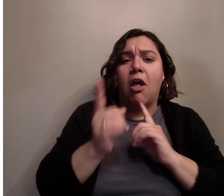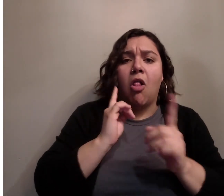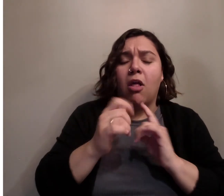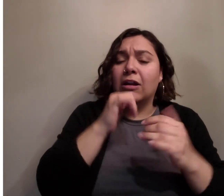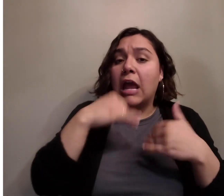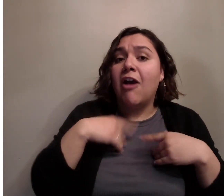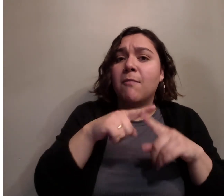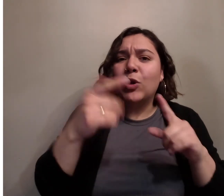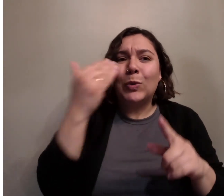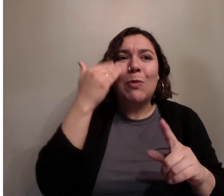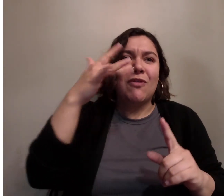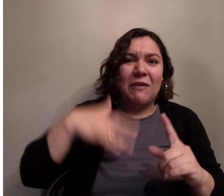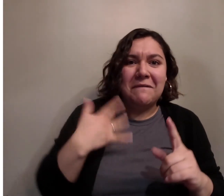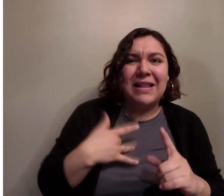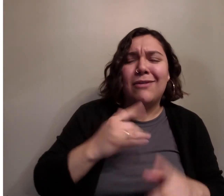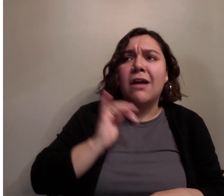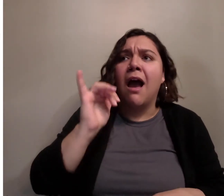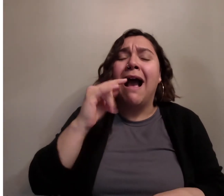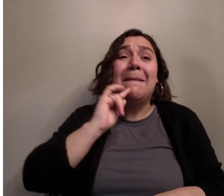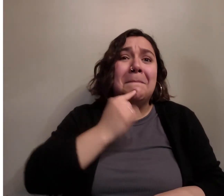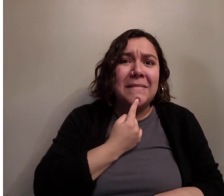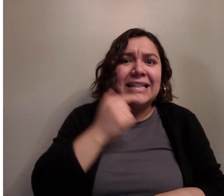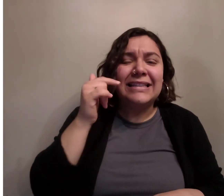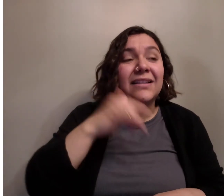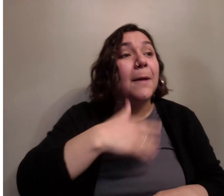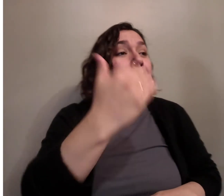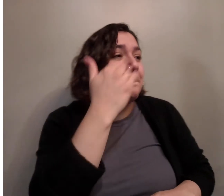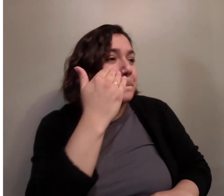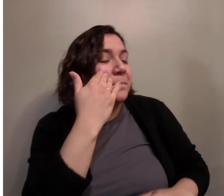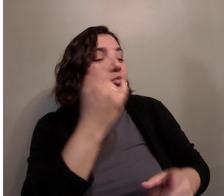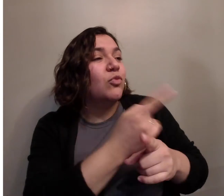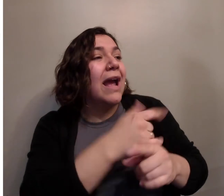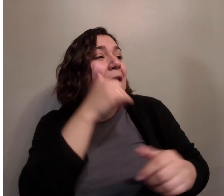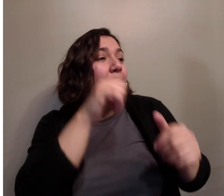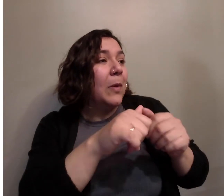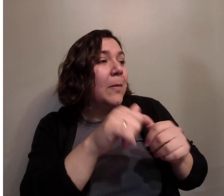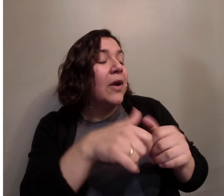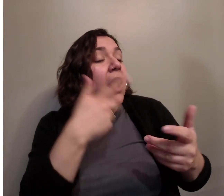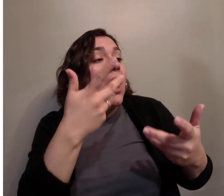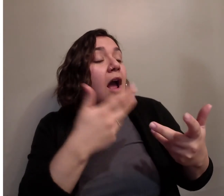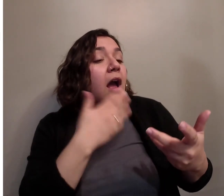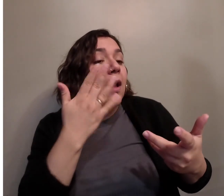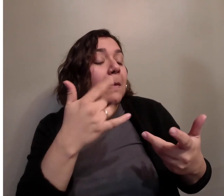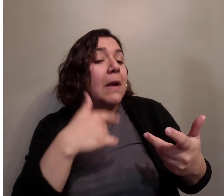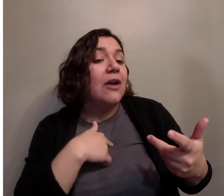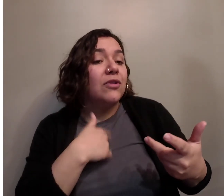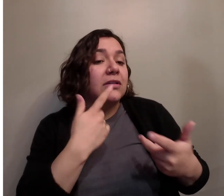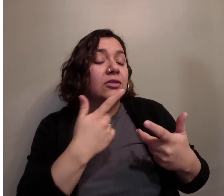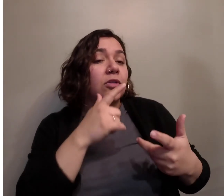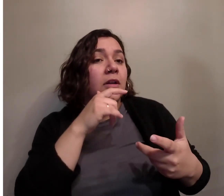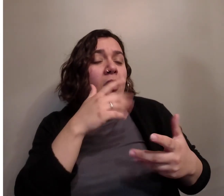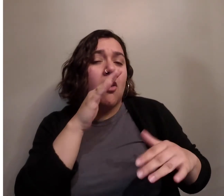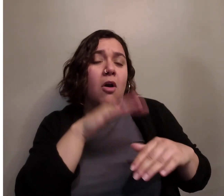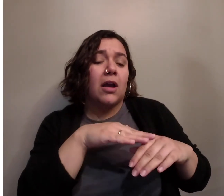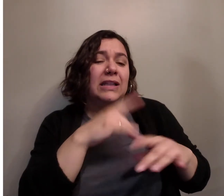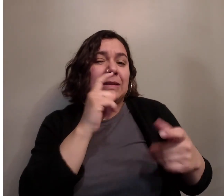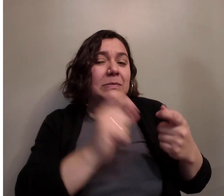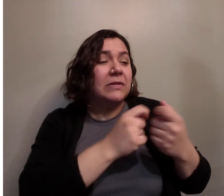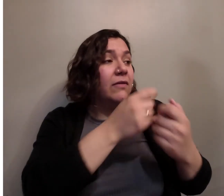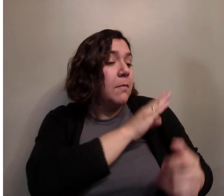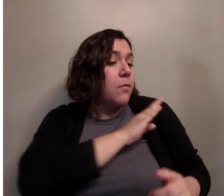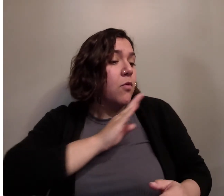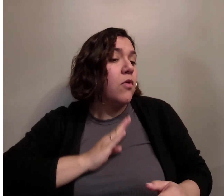thinking and feeling, and you go, oh my God, I miss this so much. I know. And, you know, I remember being on